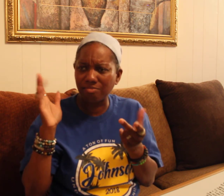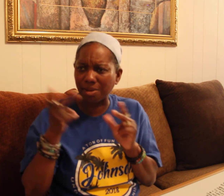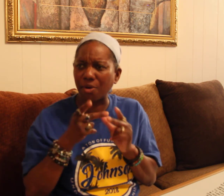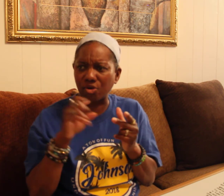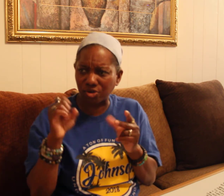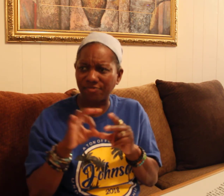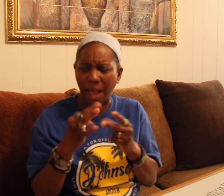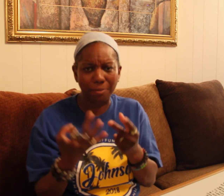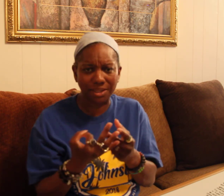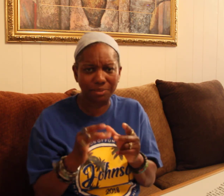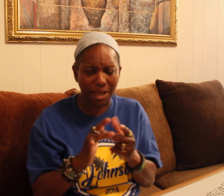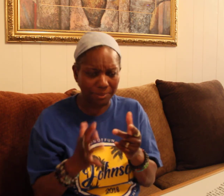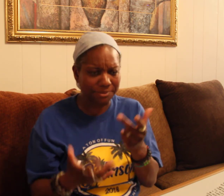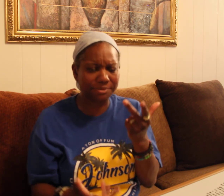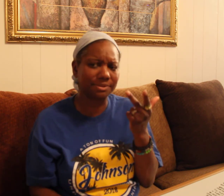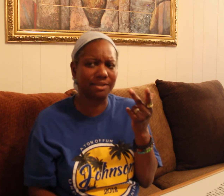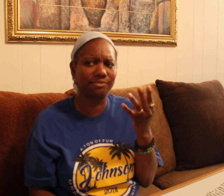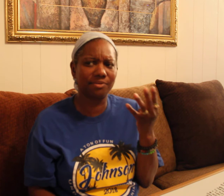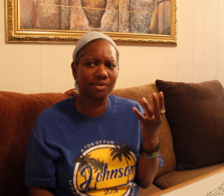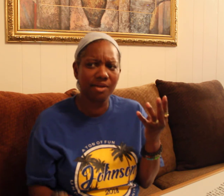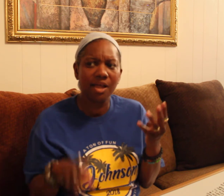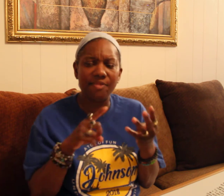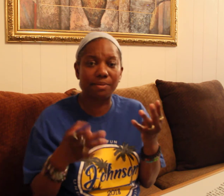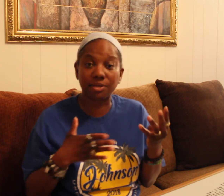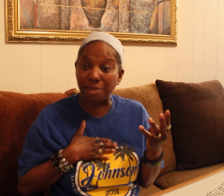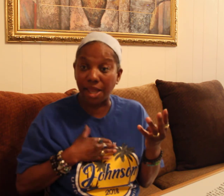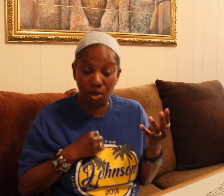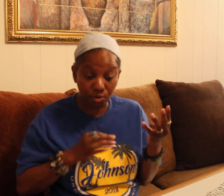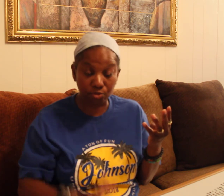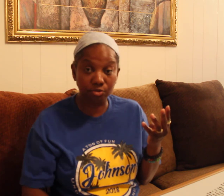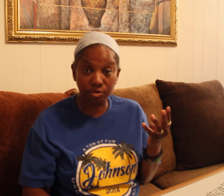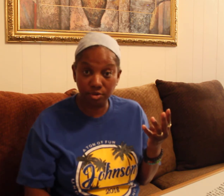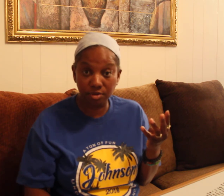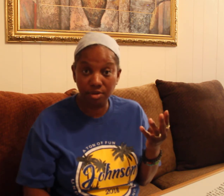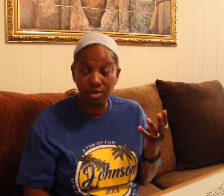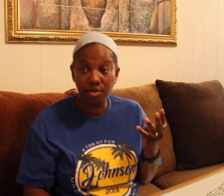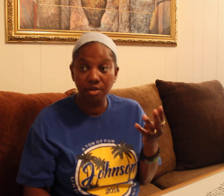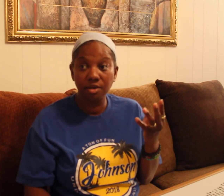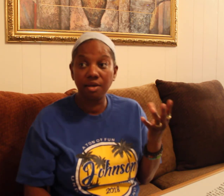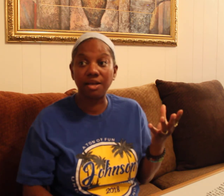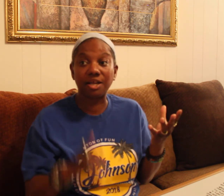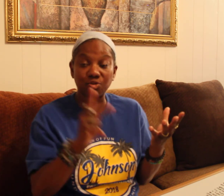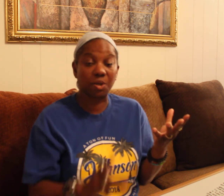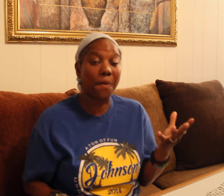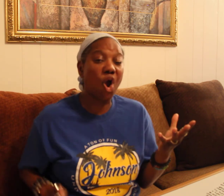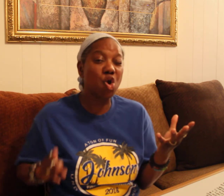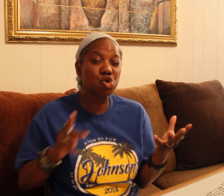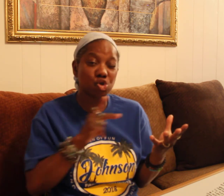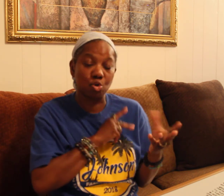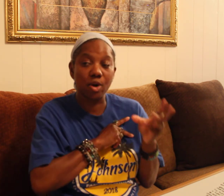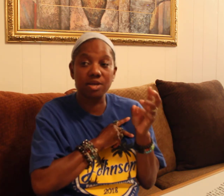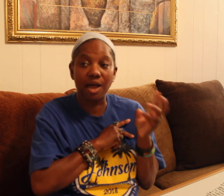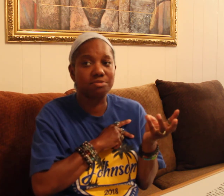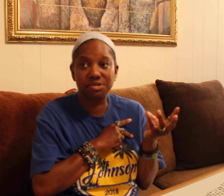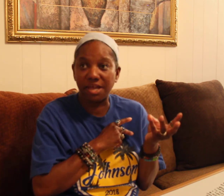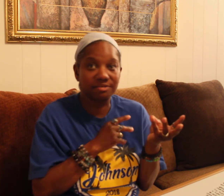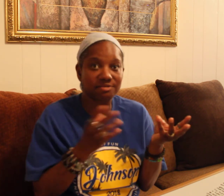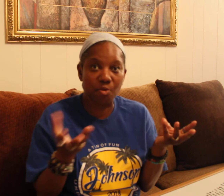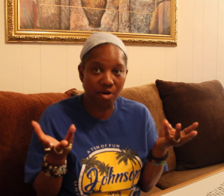my partner's family's Bible. Then it was my own. And then it was a personal one. I got 6 going on.